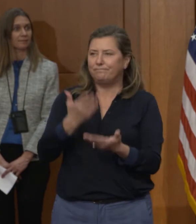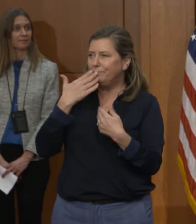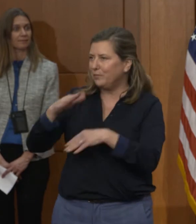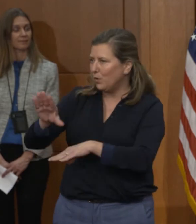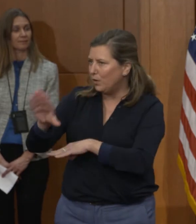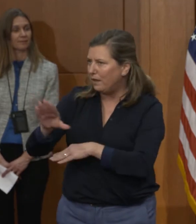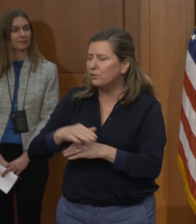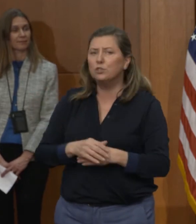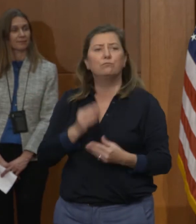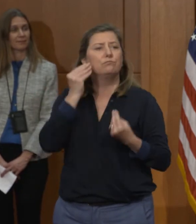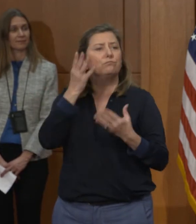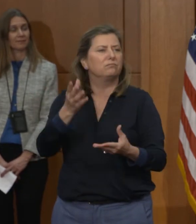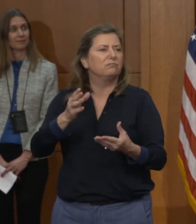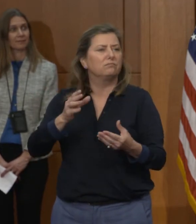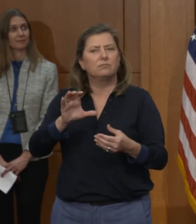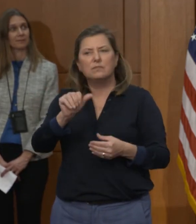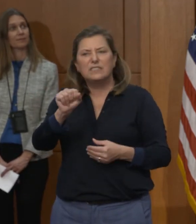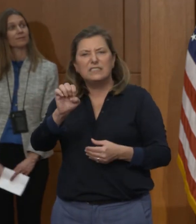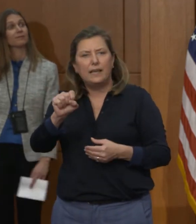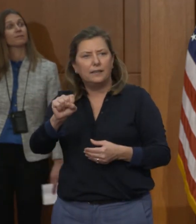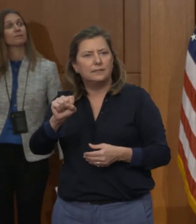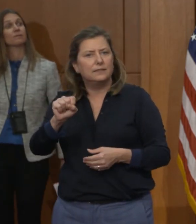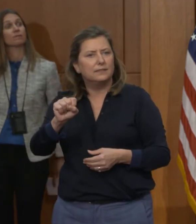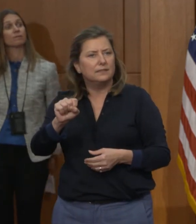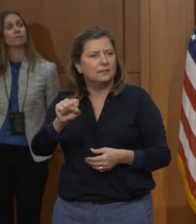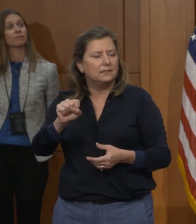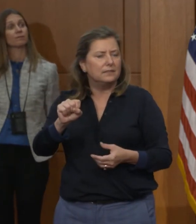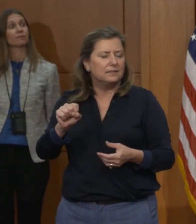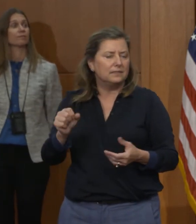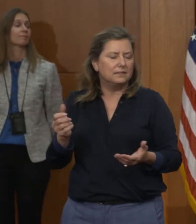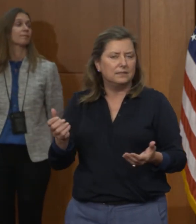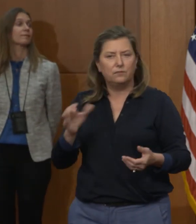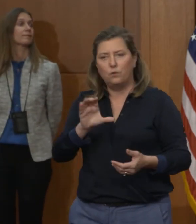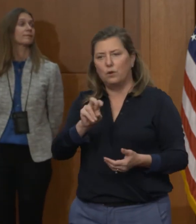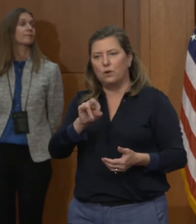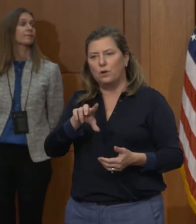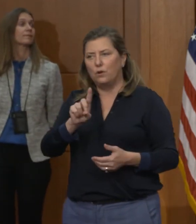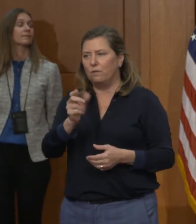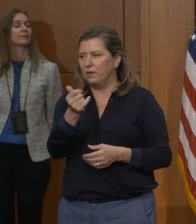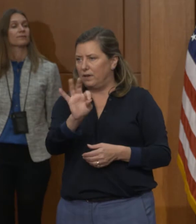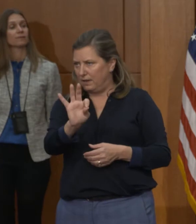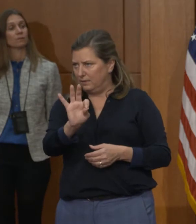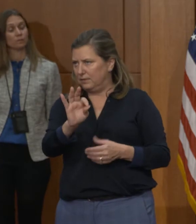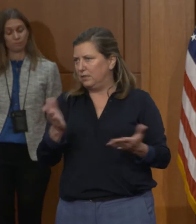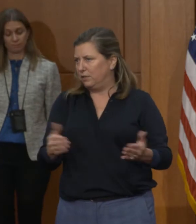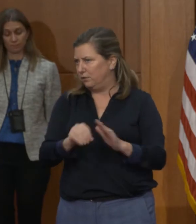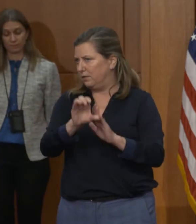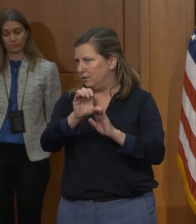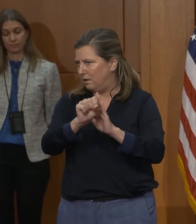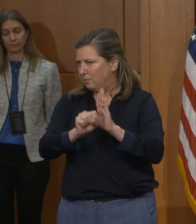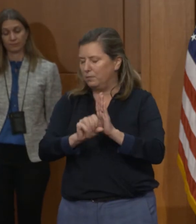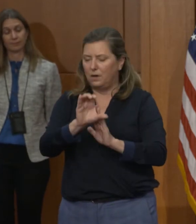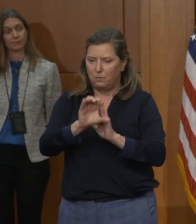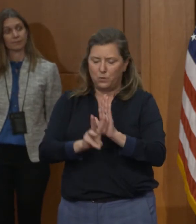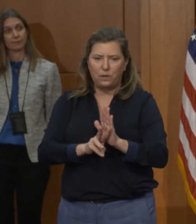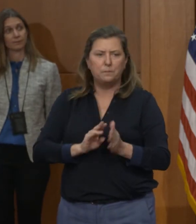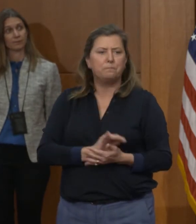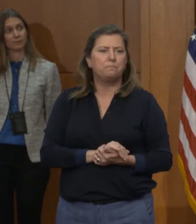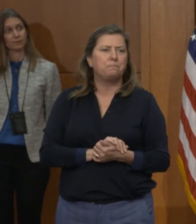afternoon. Just an update on the cases that we have of COVID-19 in the Commonwealth. As